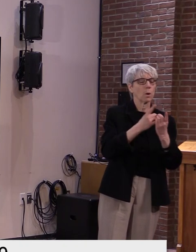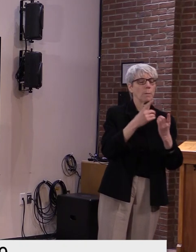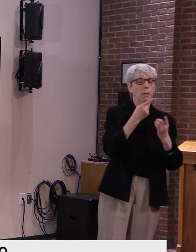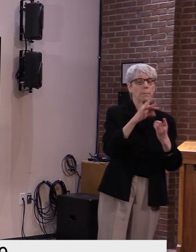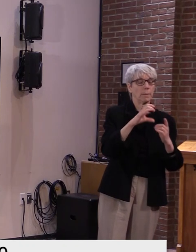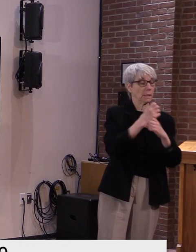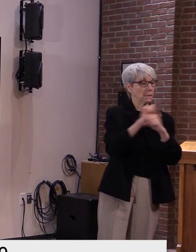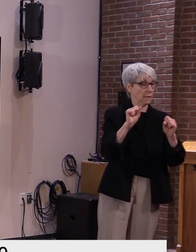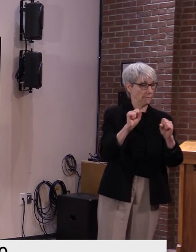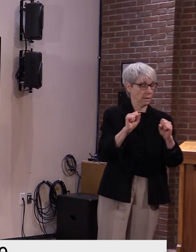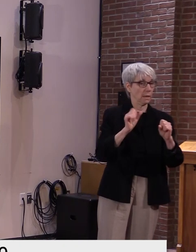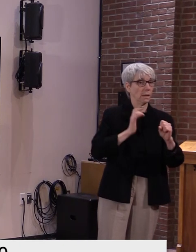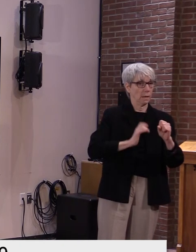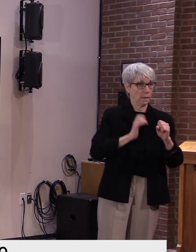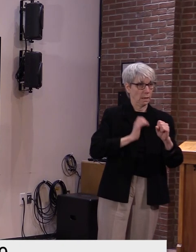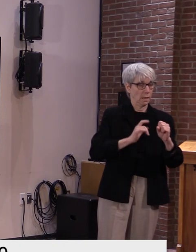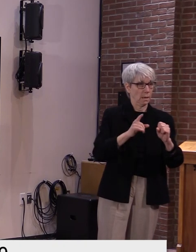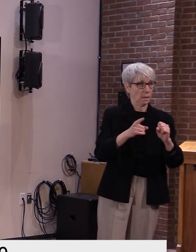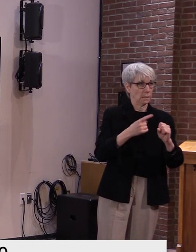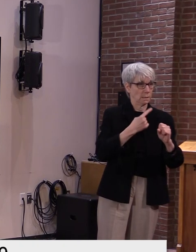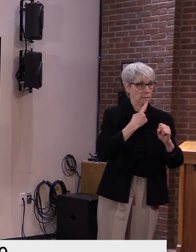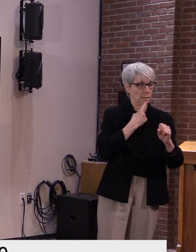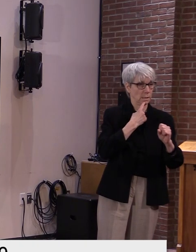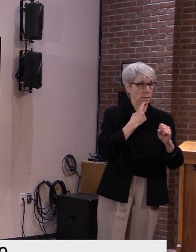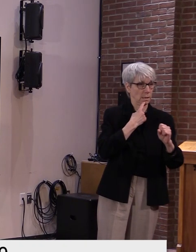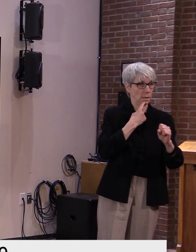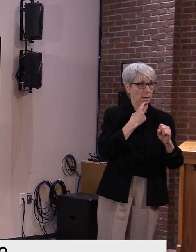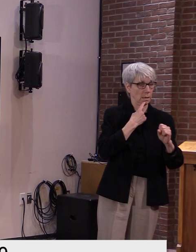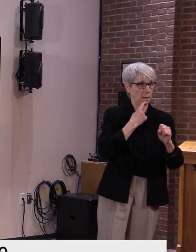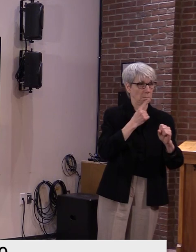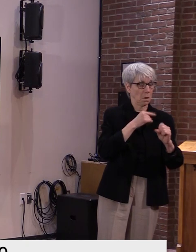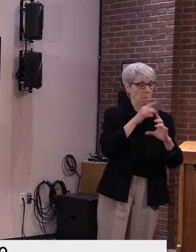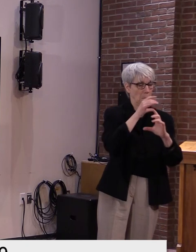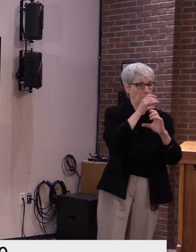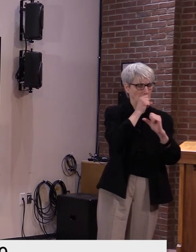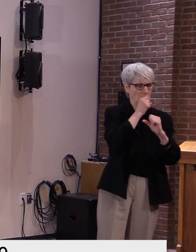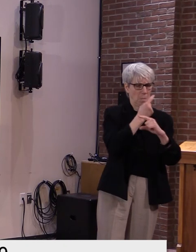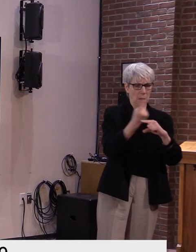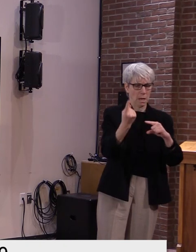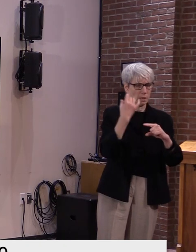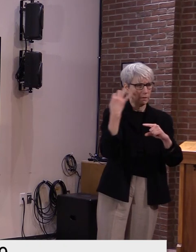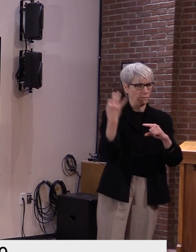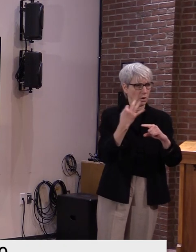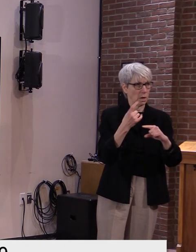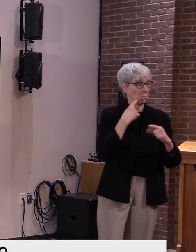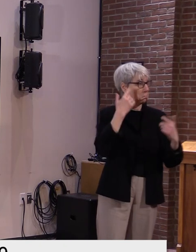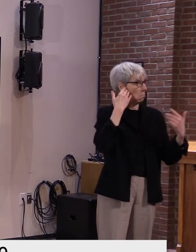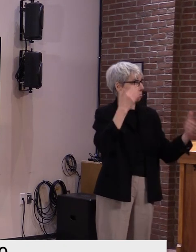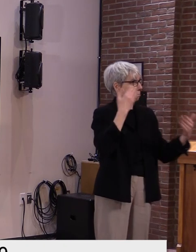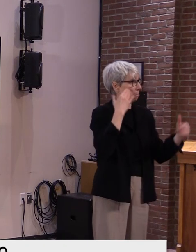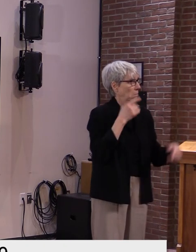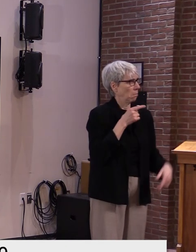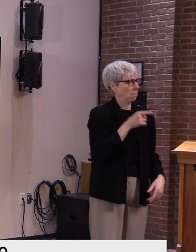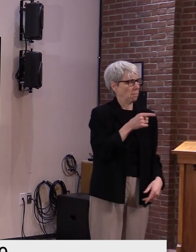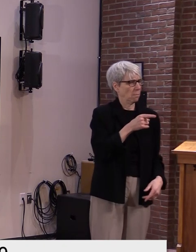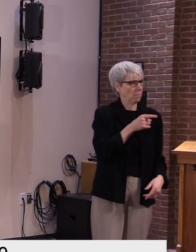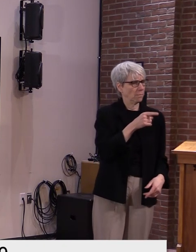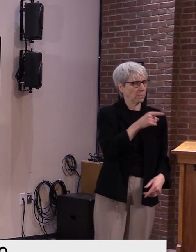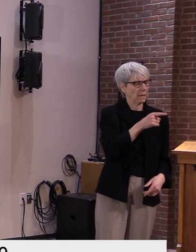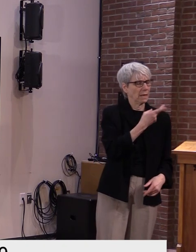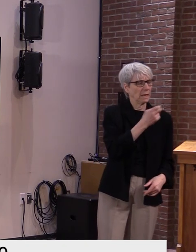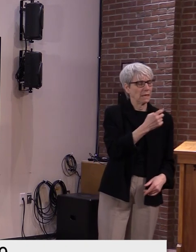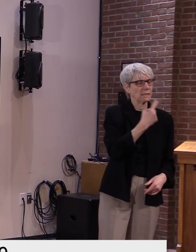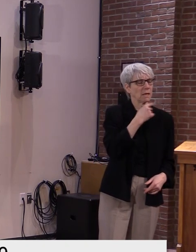and when told that you guys didn't know anything about it as of last Friday, he said he planned to call